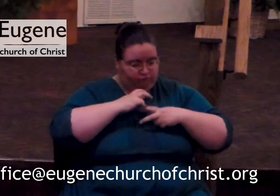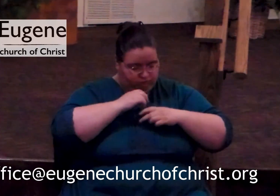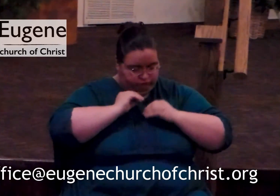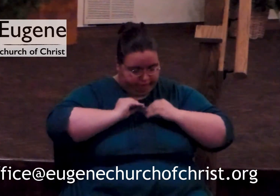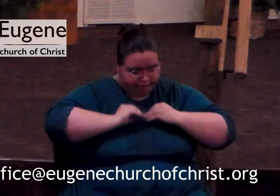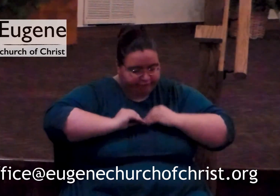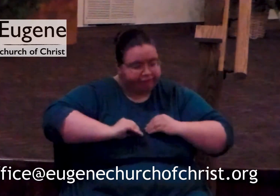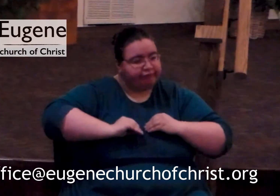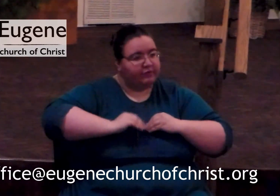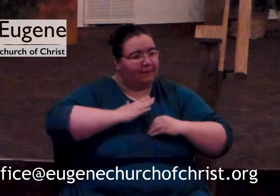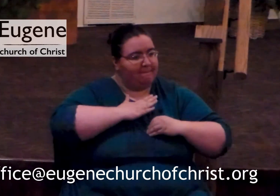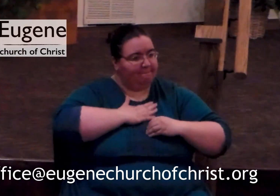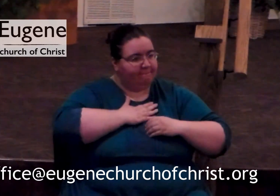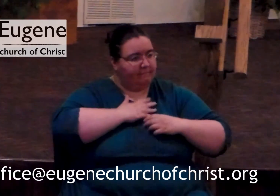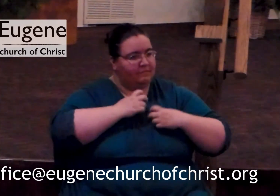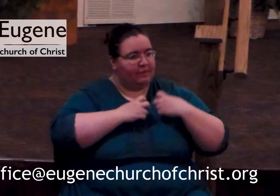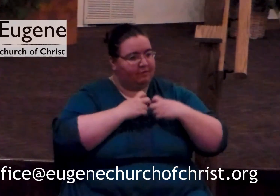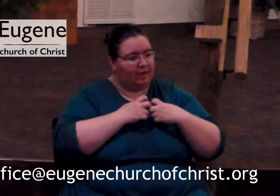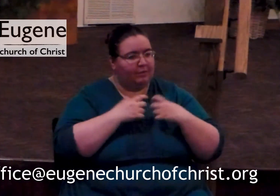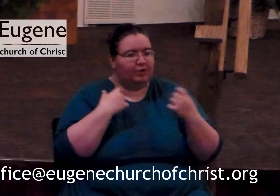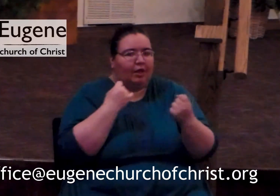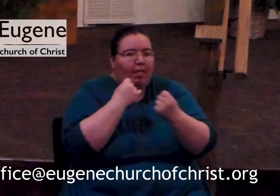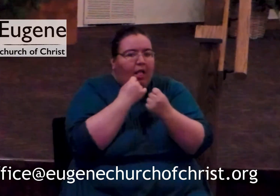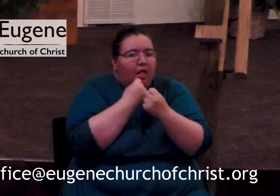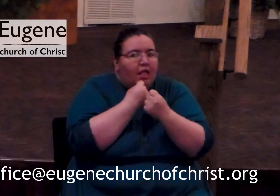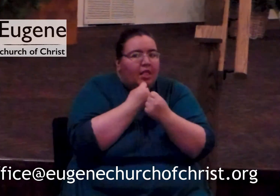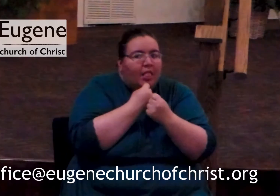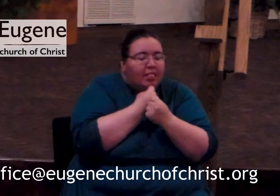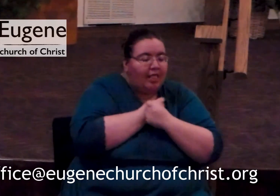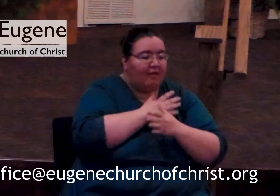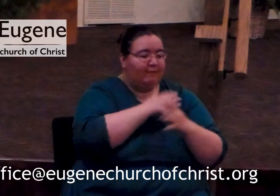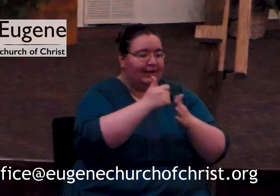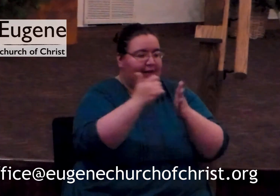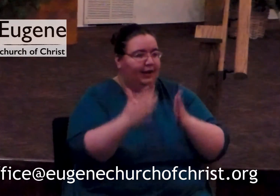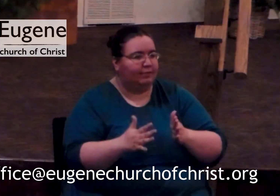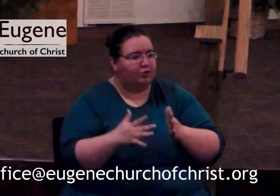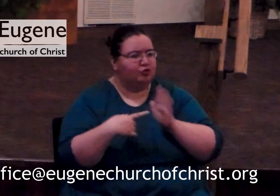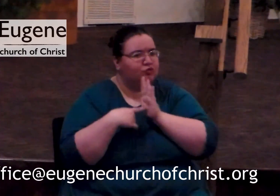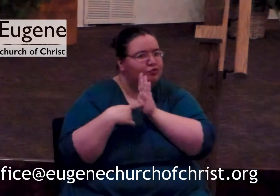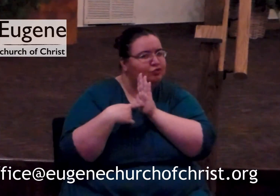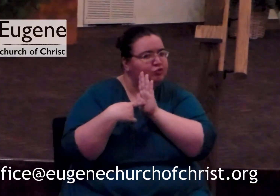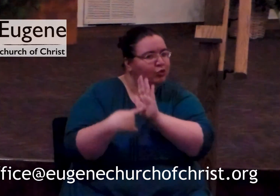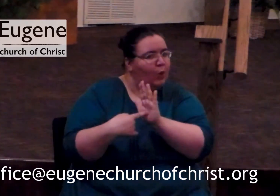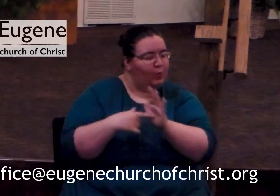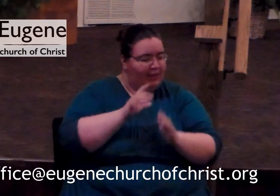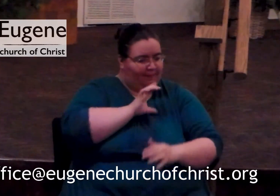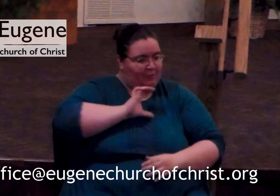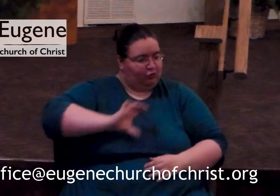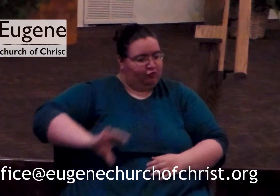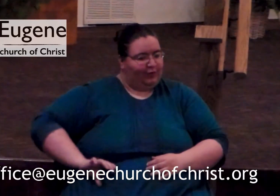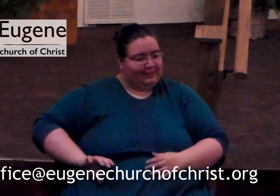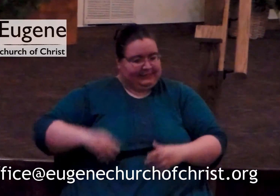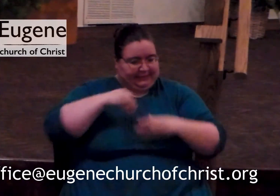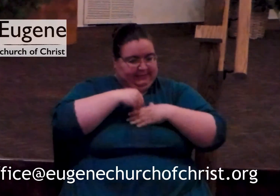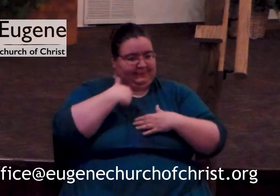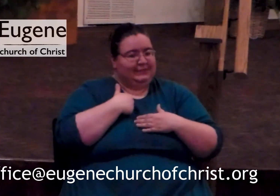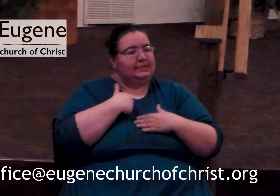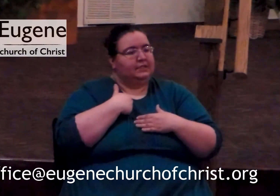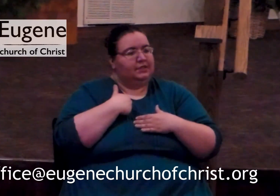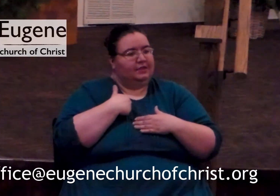and show them what it is to be Christ-like, then maybe they want to know a little more about who we are and what the story is all about. And this morning,